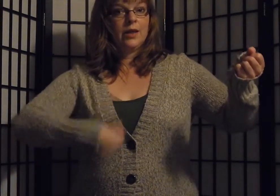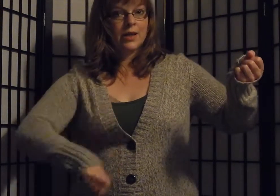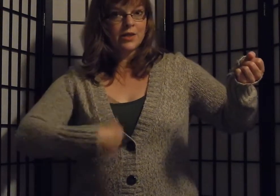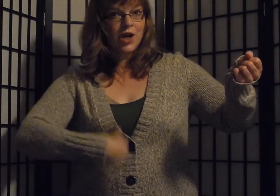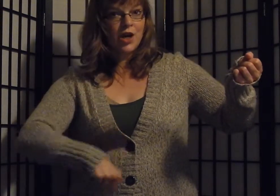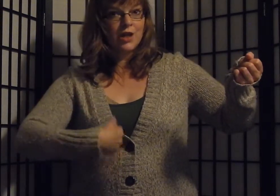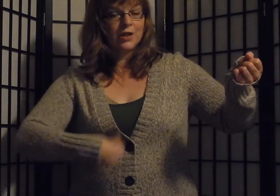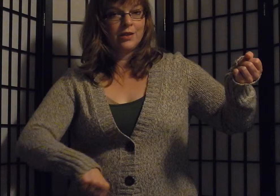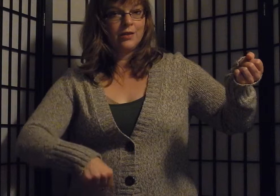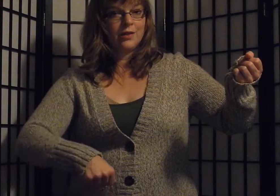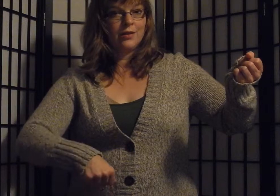guitar,